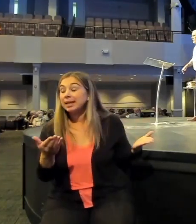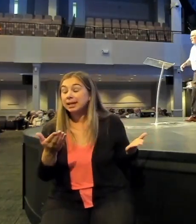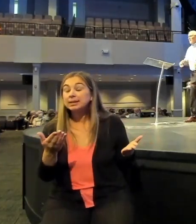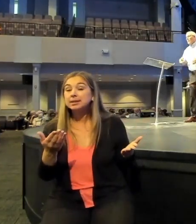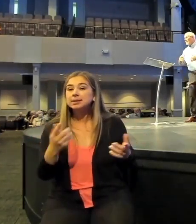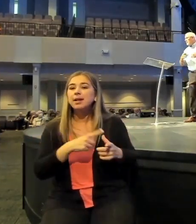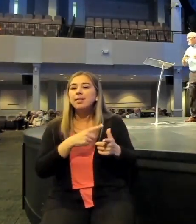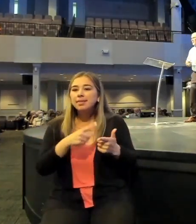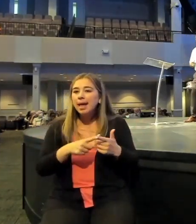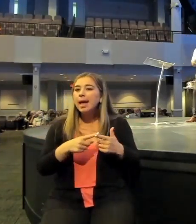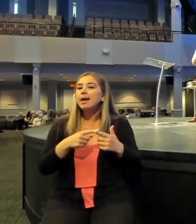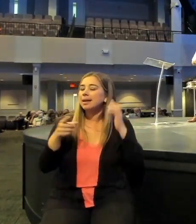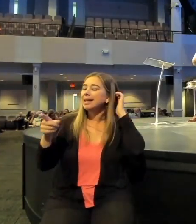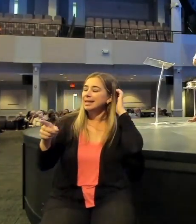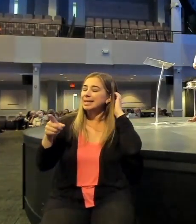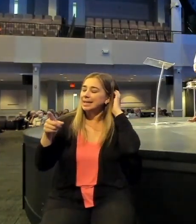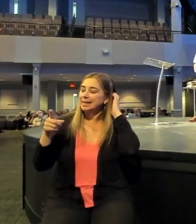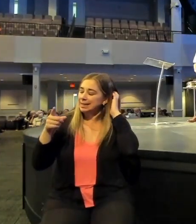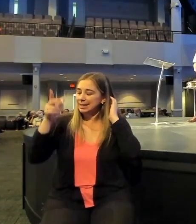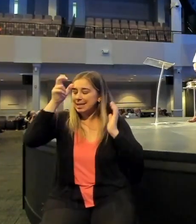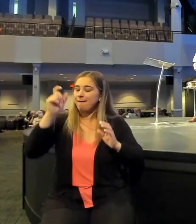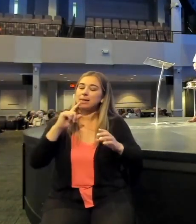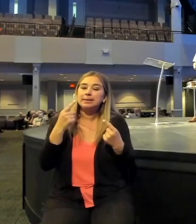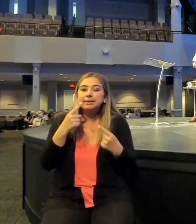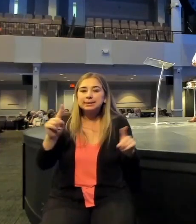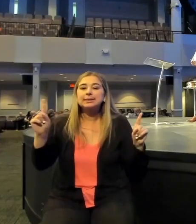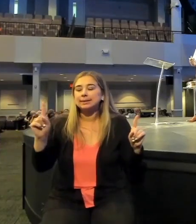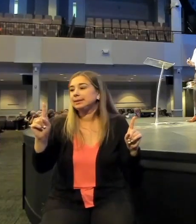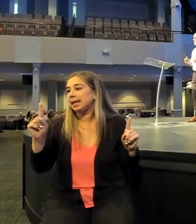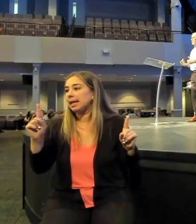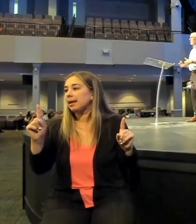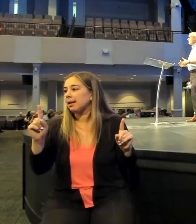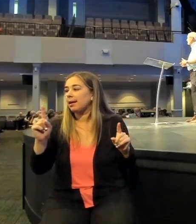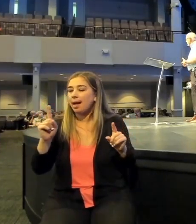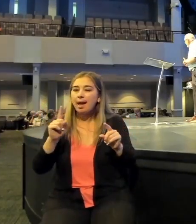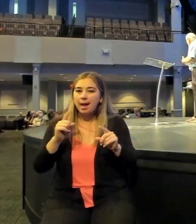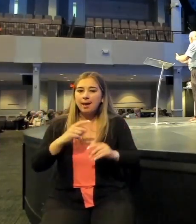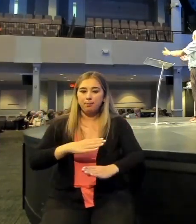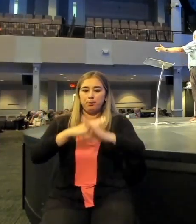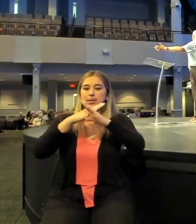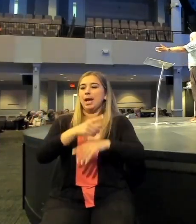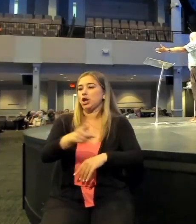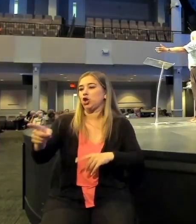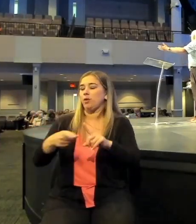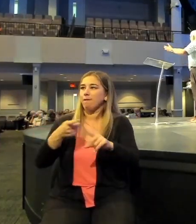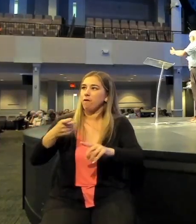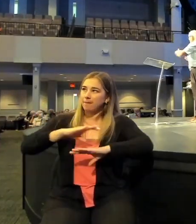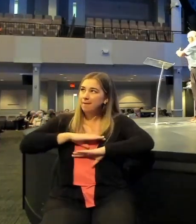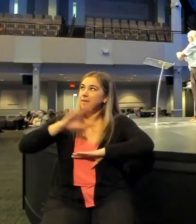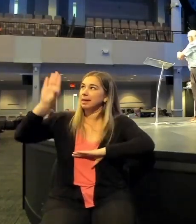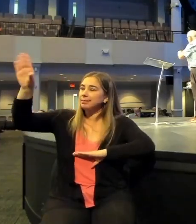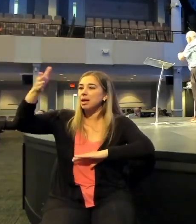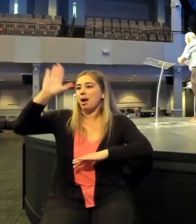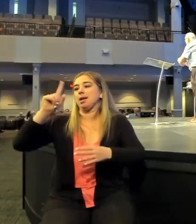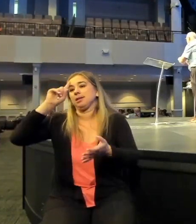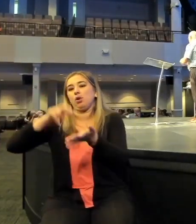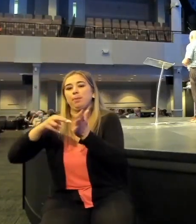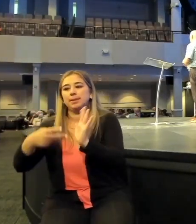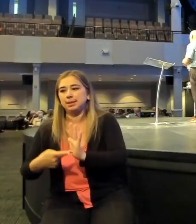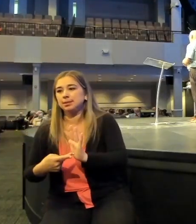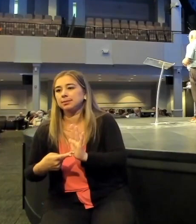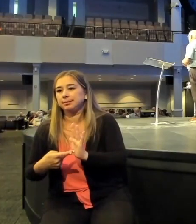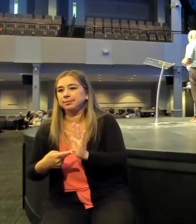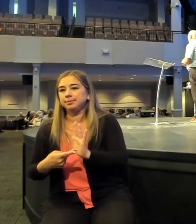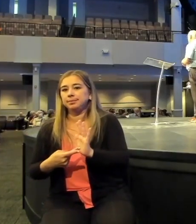in a useless manner, then what he's done, he succeeded at keeping you from fulfilling the purpose that God put you on the planet